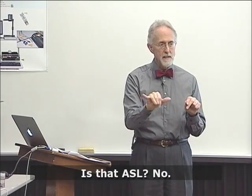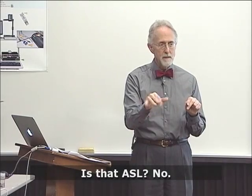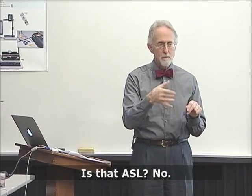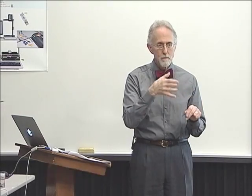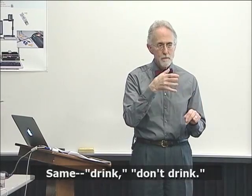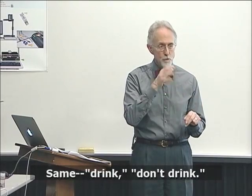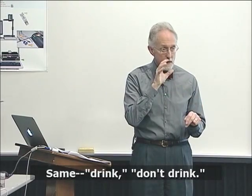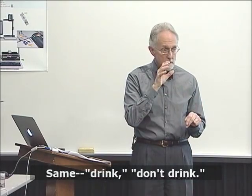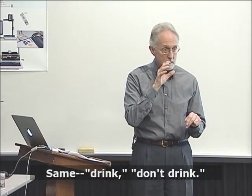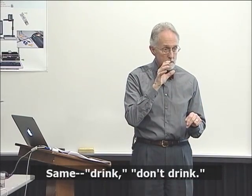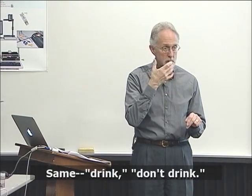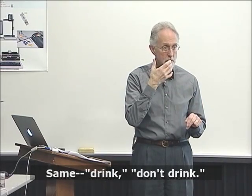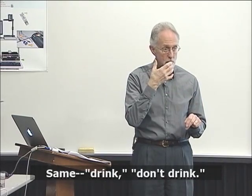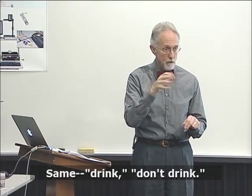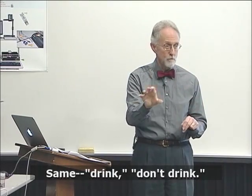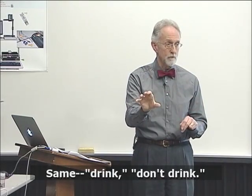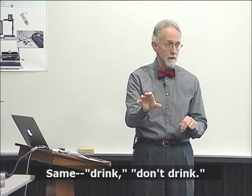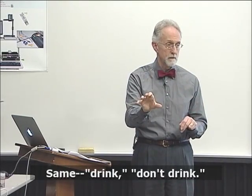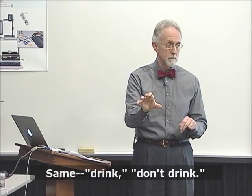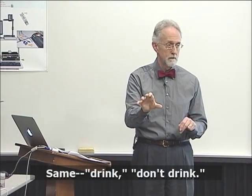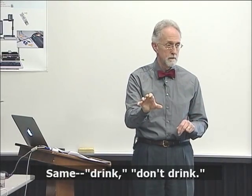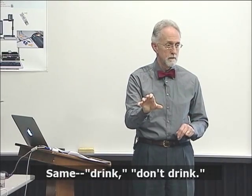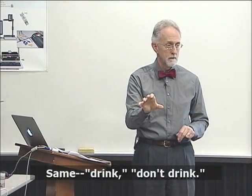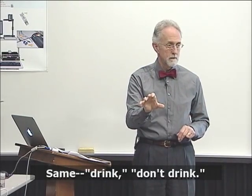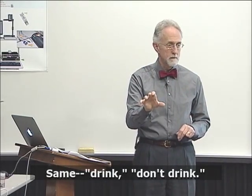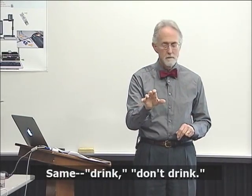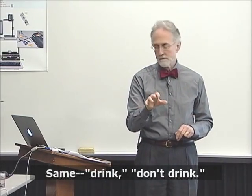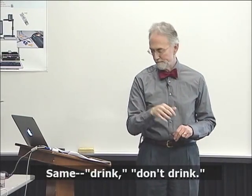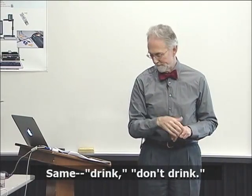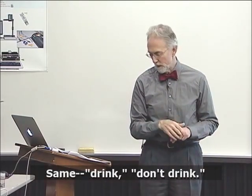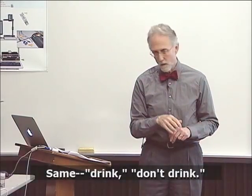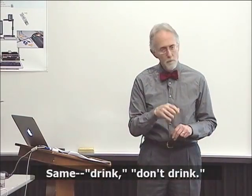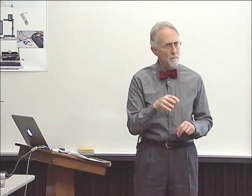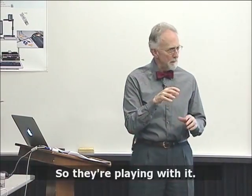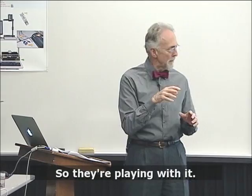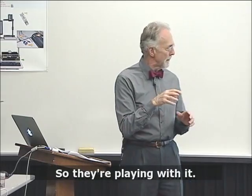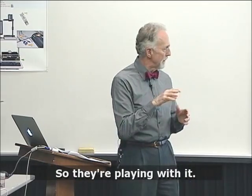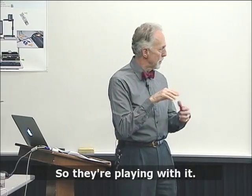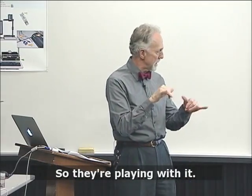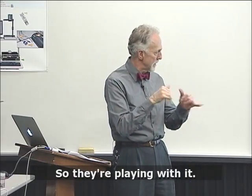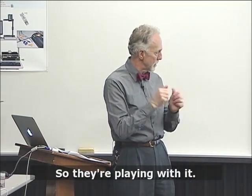Same, drink, don't drink. So they're playing with it.